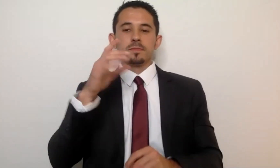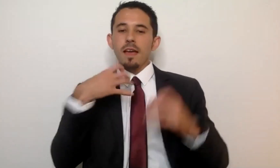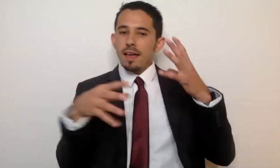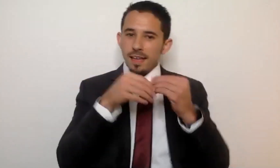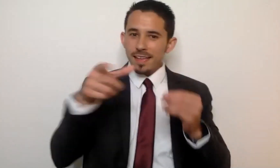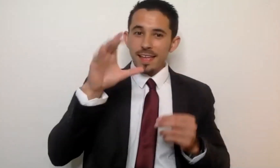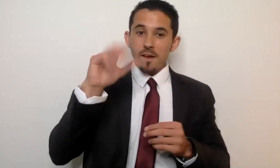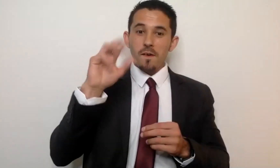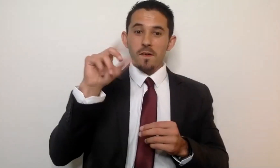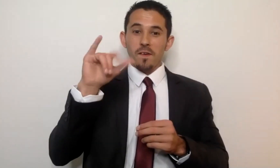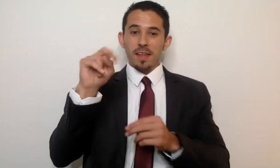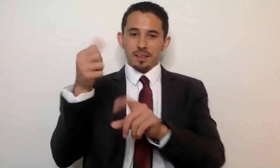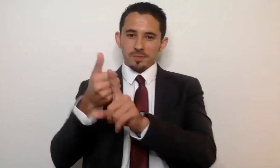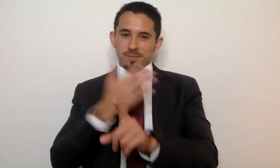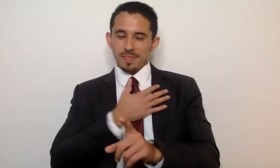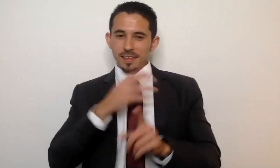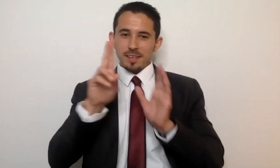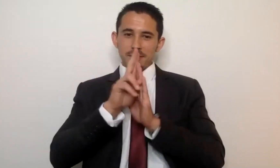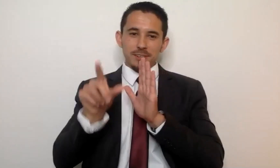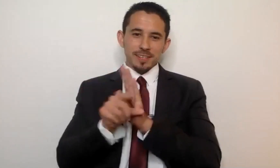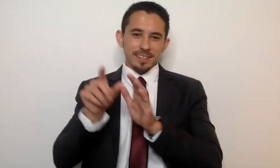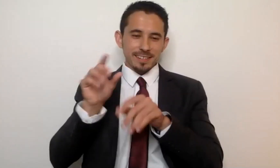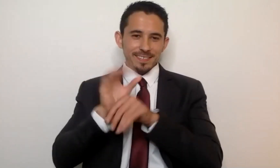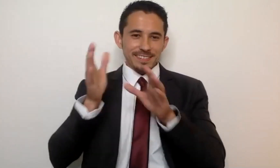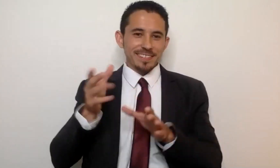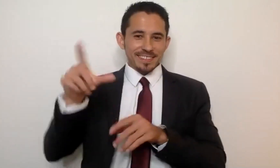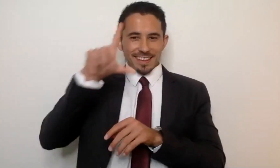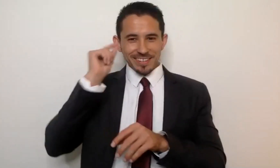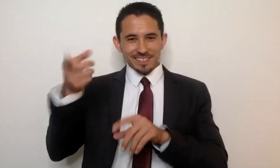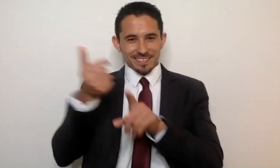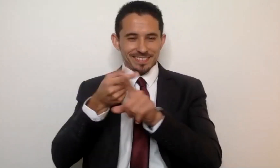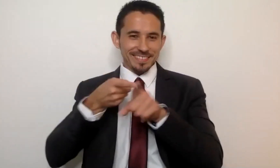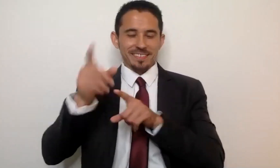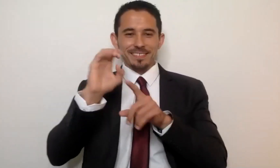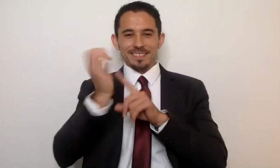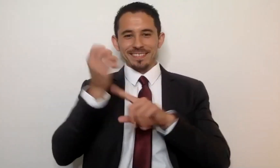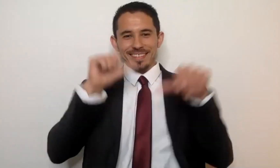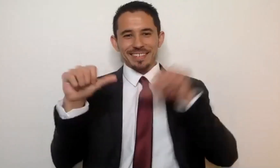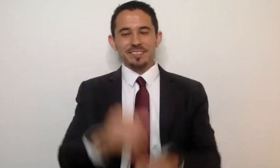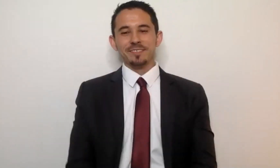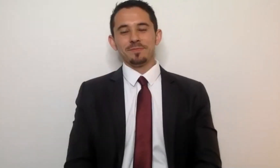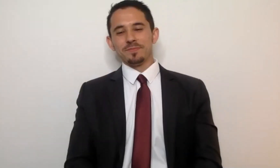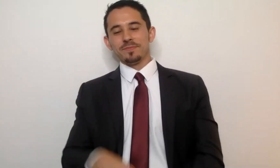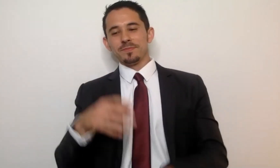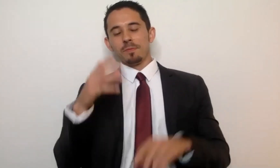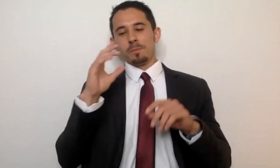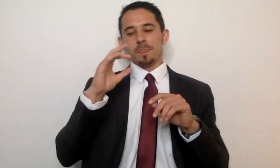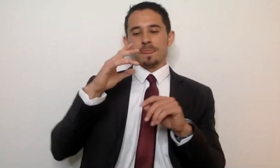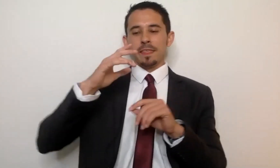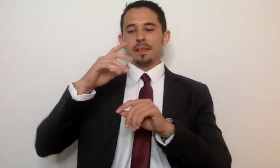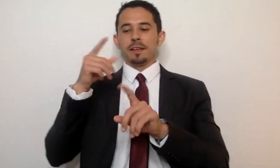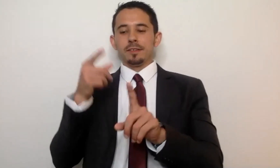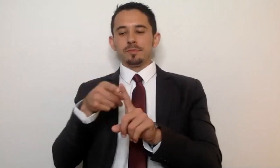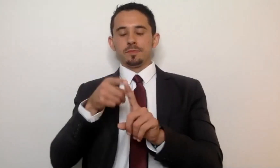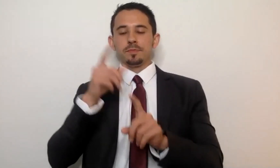Great question. So Caroline is something I want to add to everyone. She was my undergrad advisor at Gallaudet, and she focuses